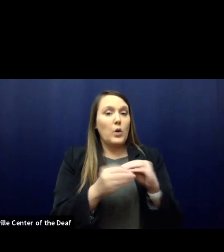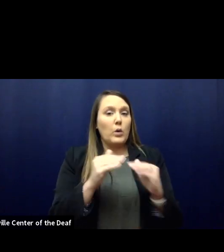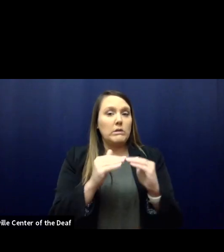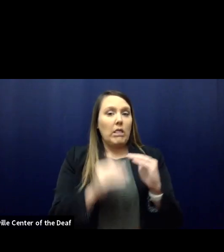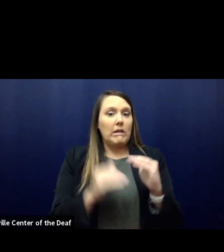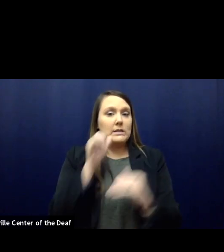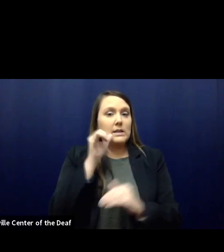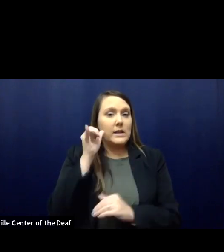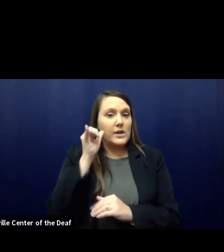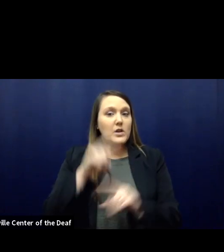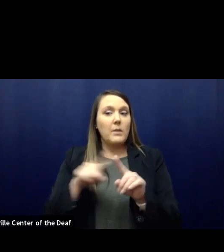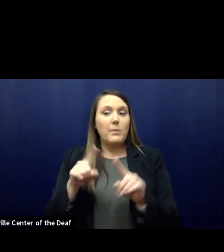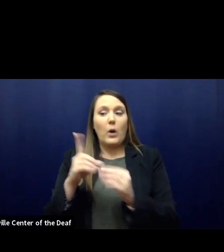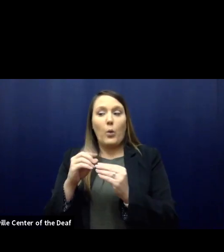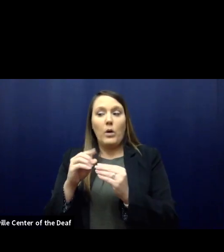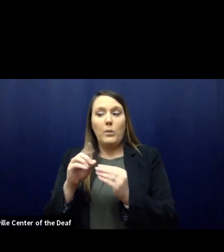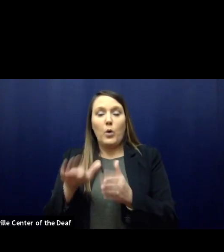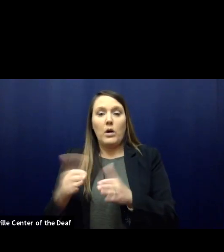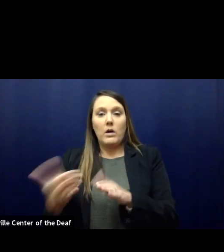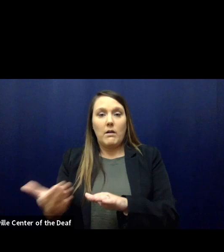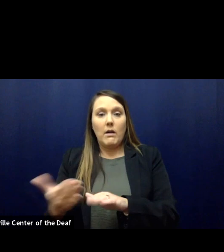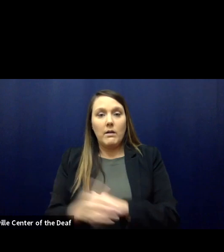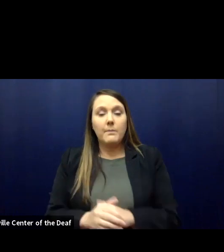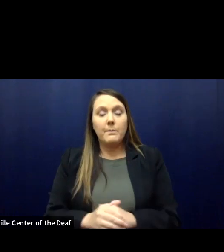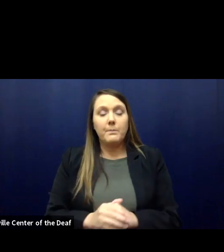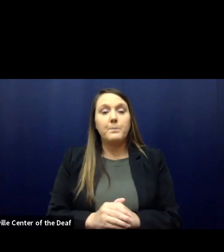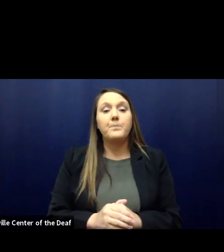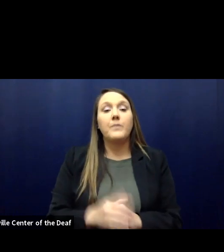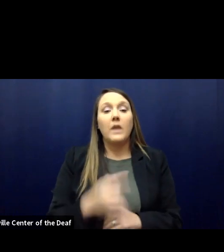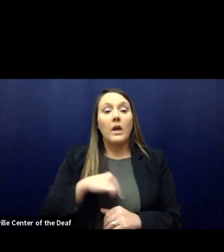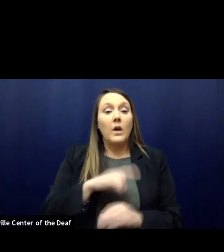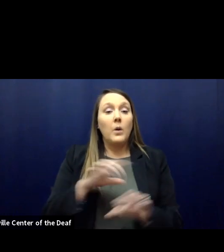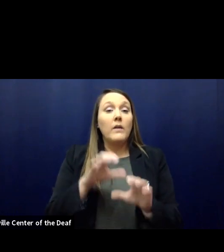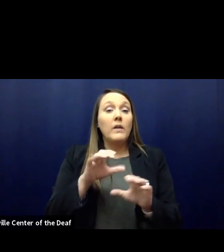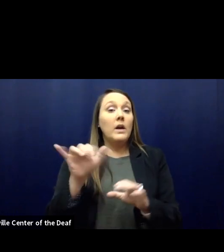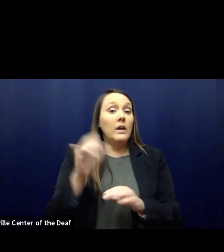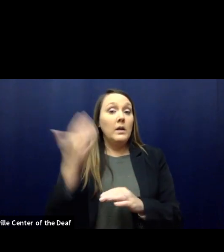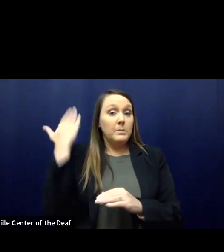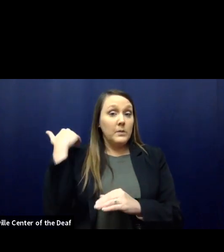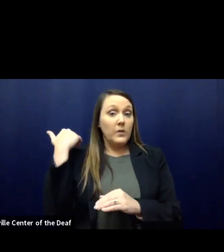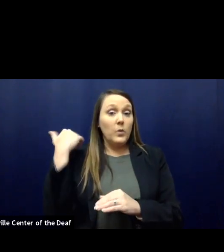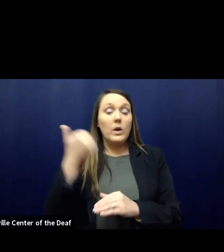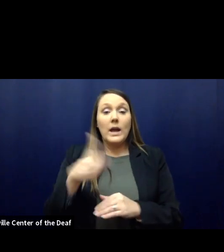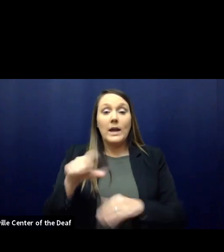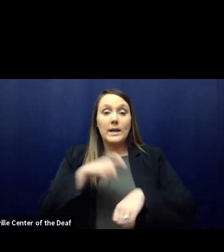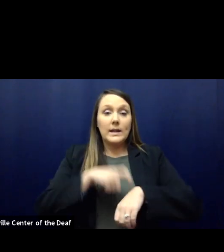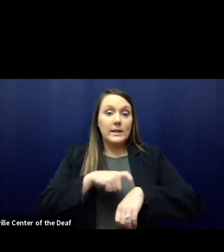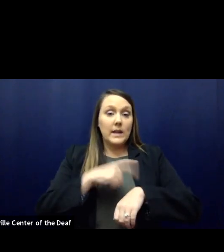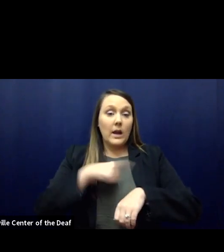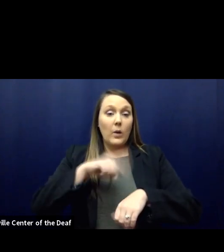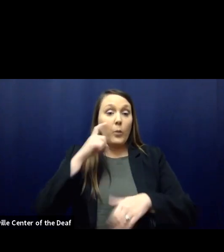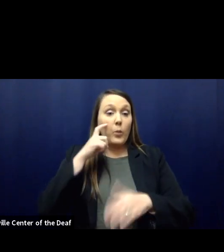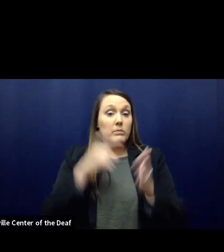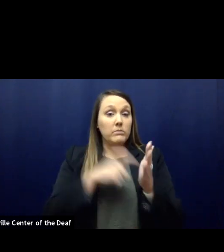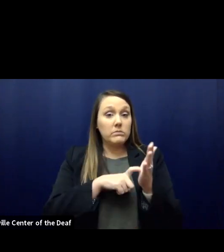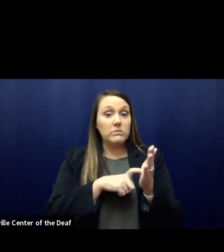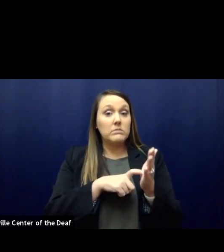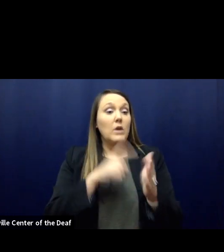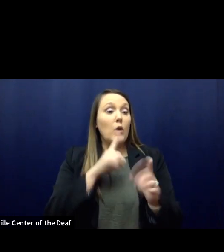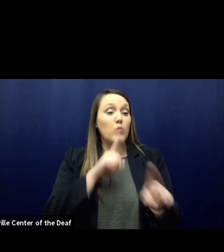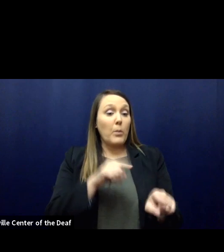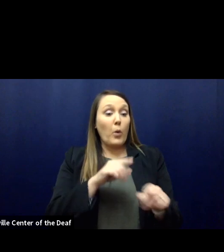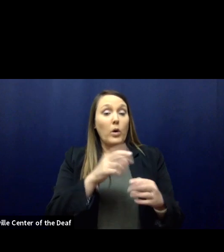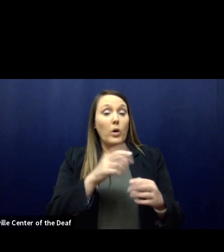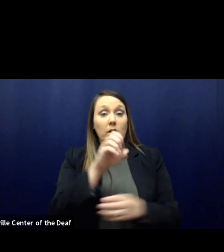even though we lost another resident today. As we have done in the past, anytime we discover a reporting error